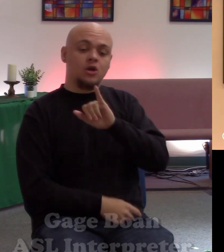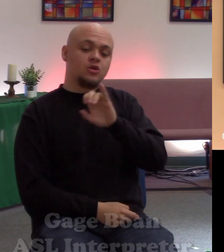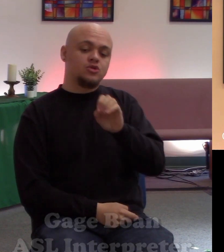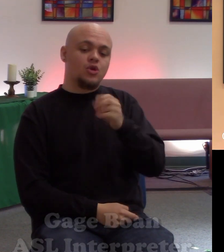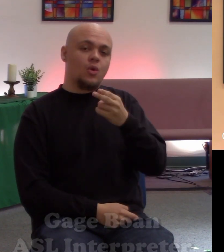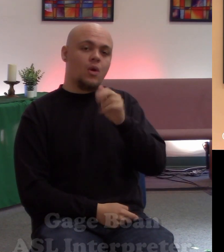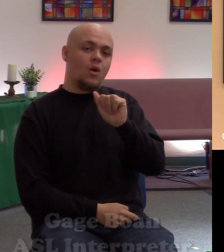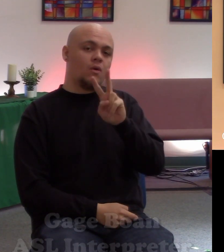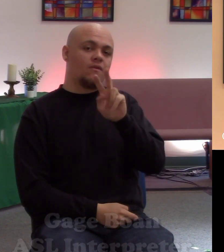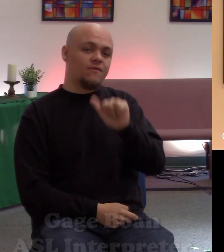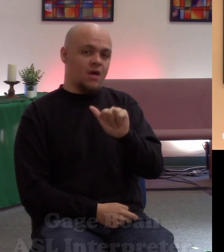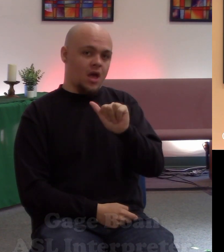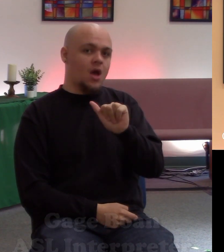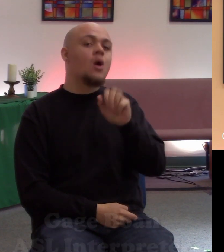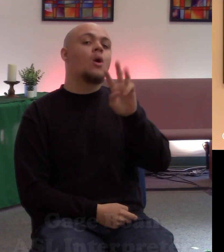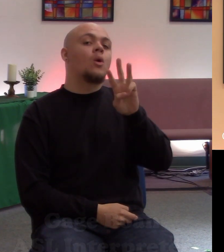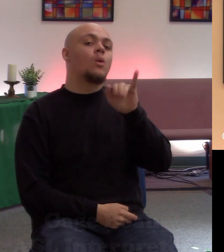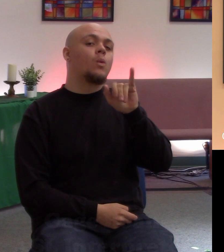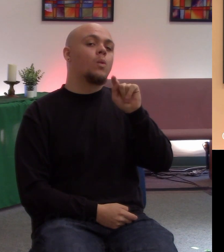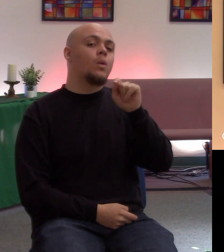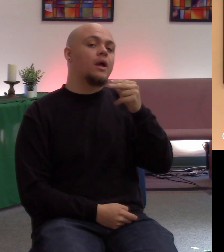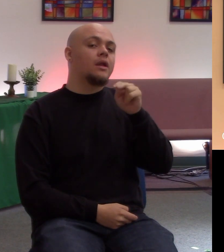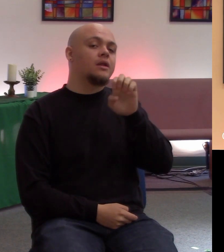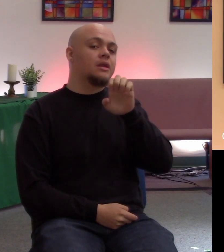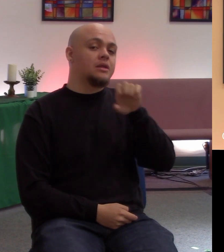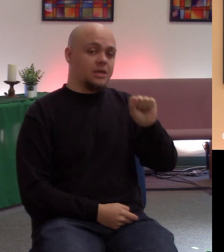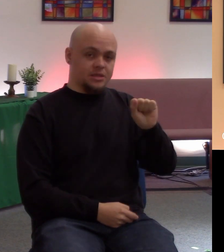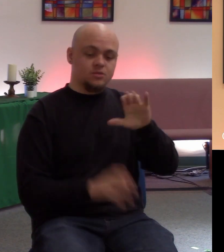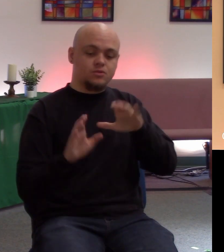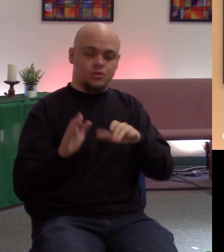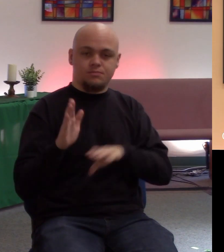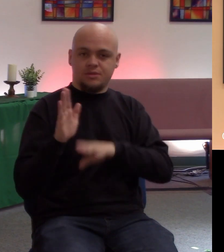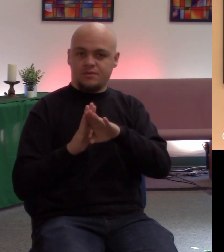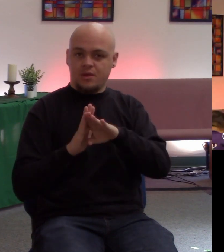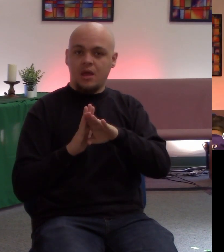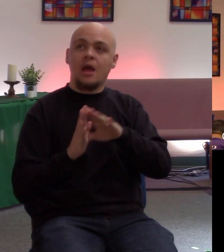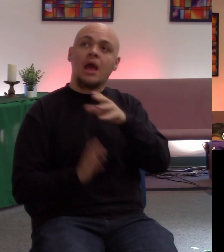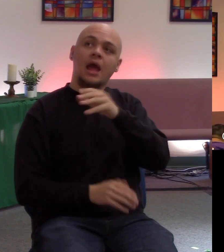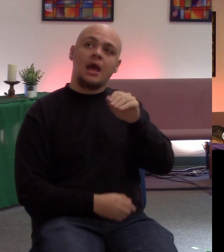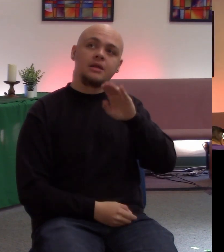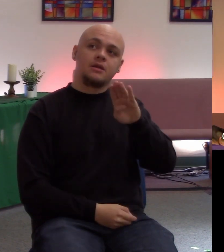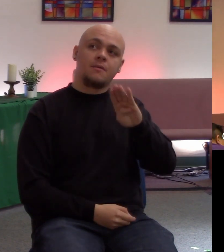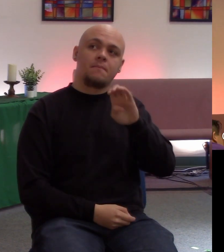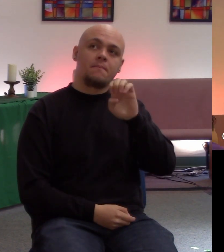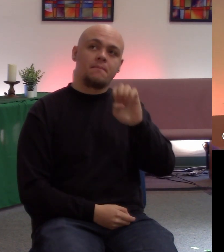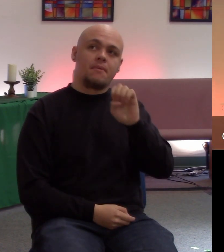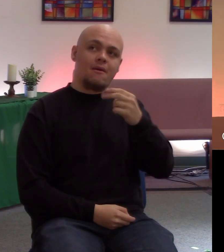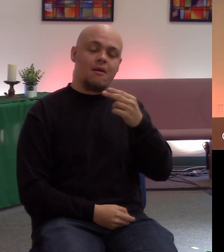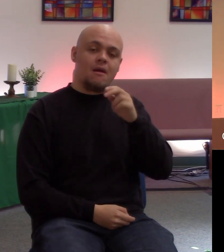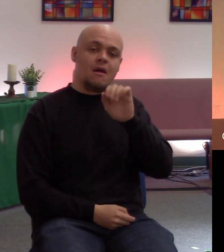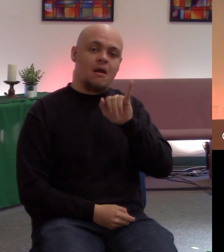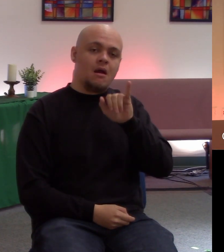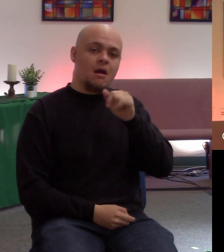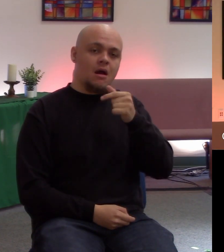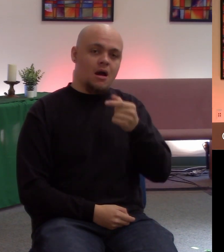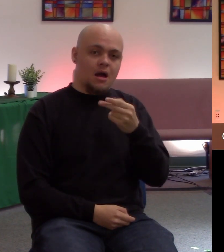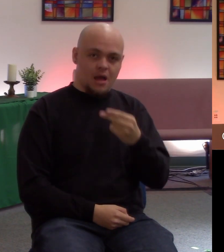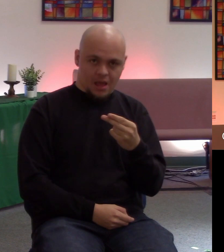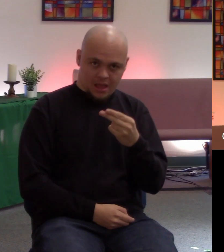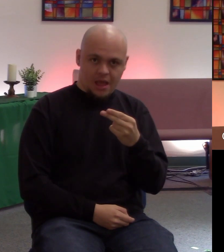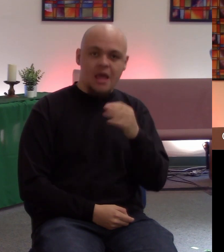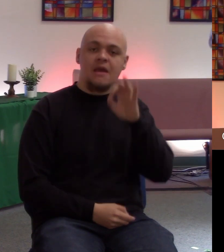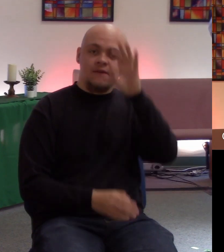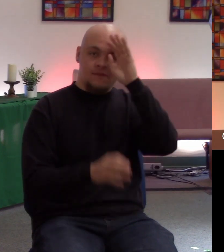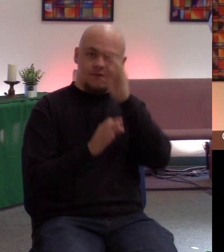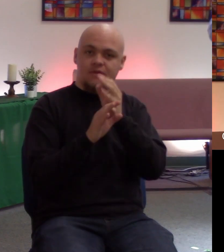Jehovah's Witnesses come out of this particular group. Okay? And also the Baha'i faith comes out of this group.